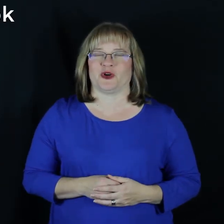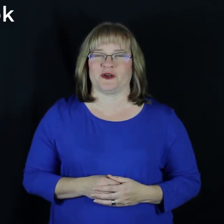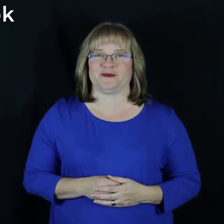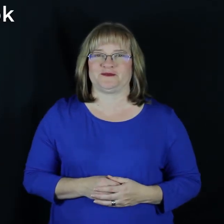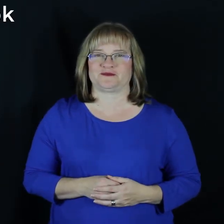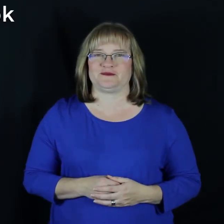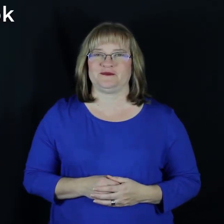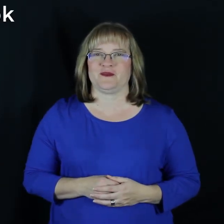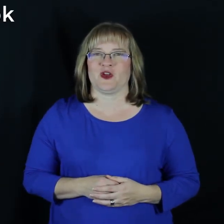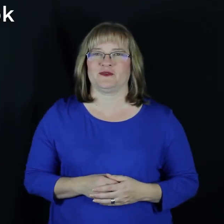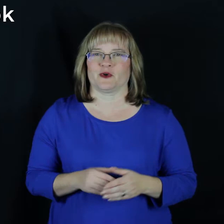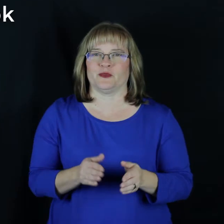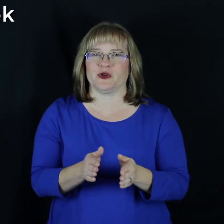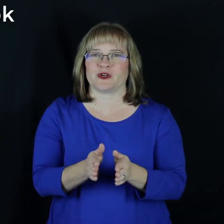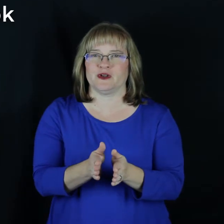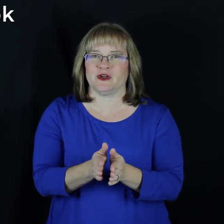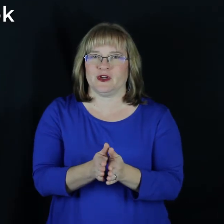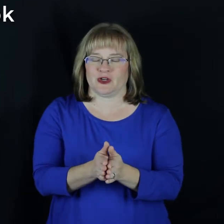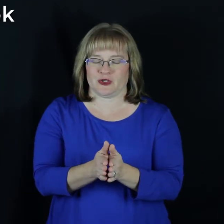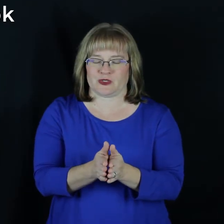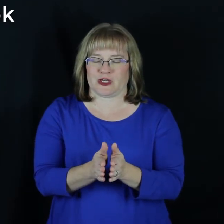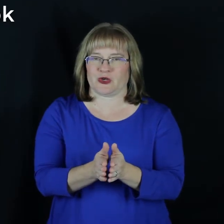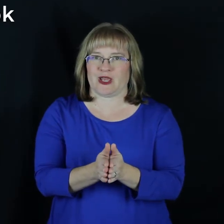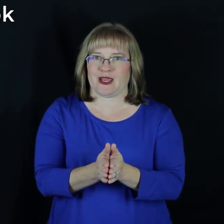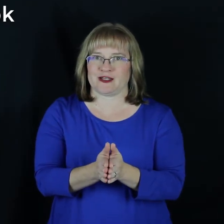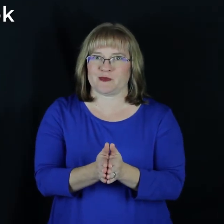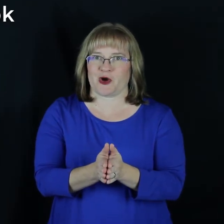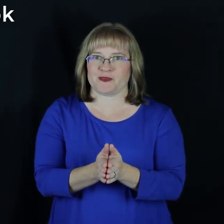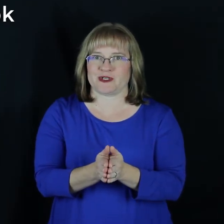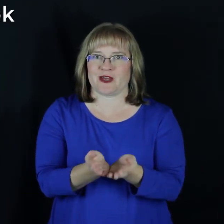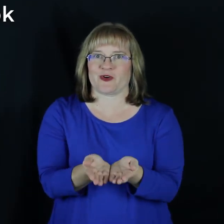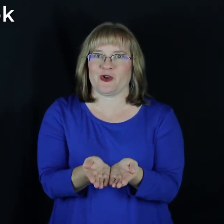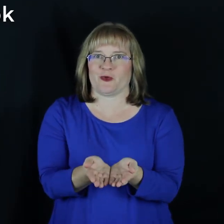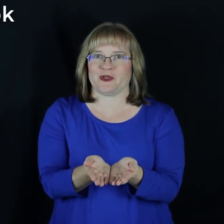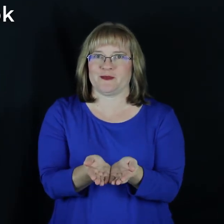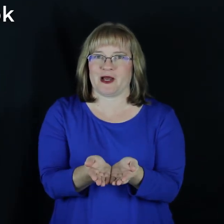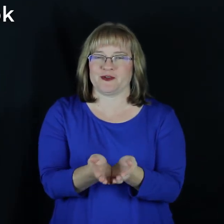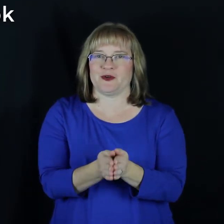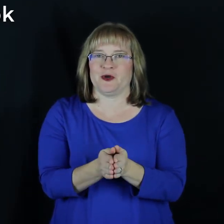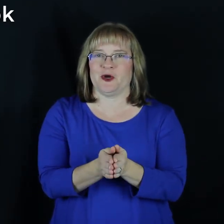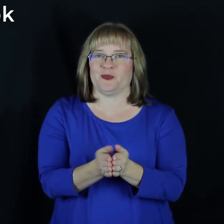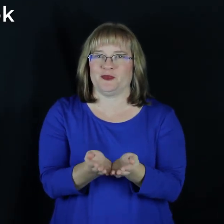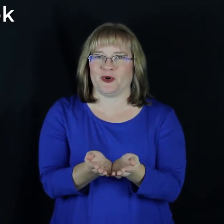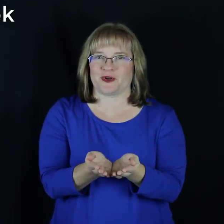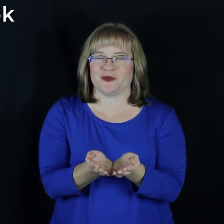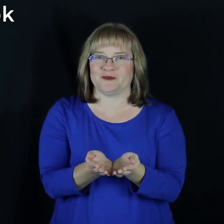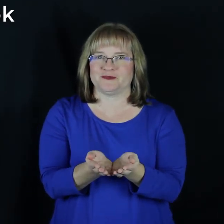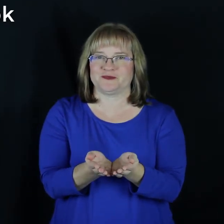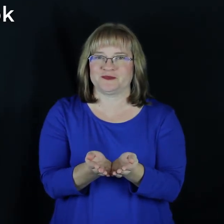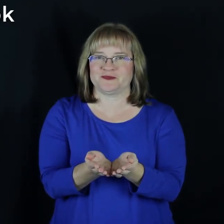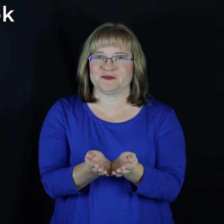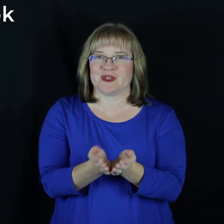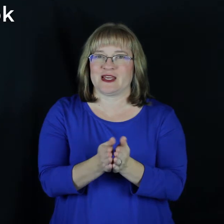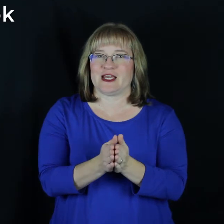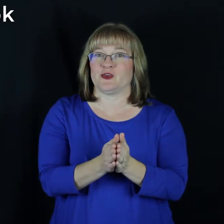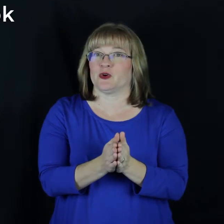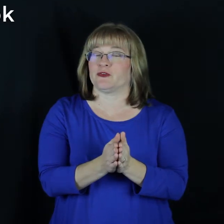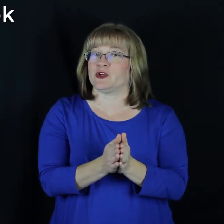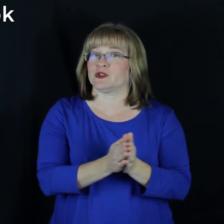Book. For book, you take your hands, palms together, and open them out. Book. If you're referring to